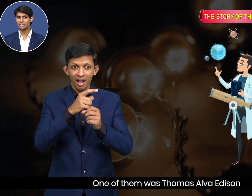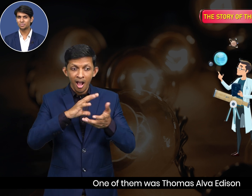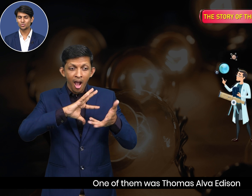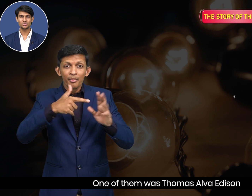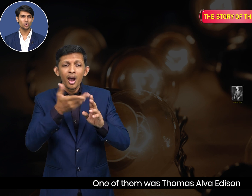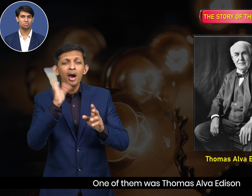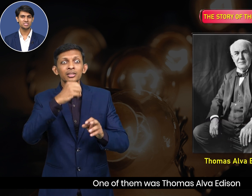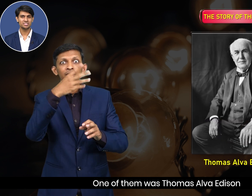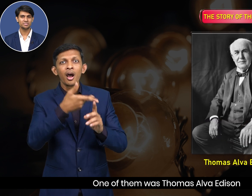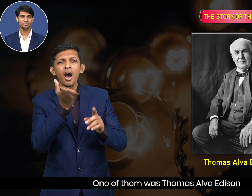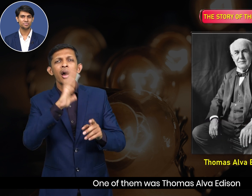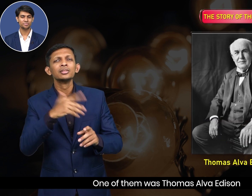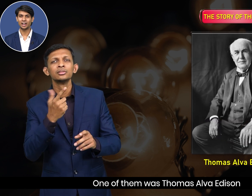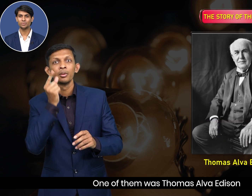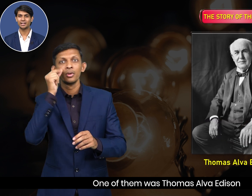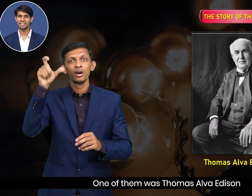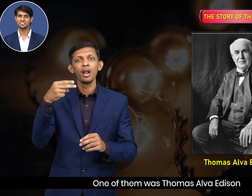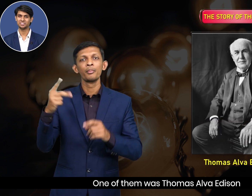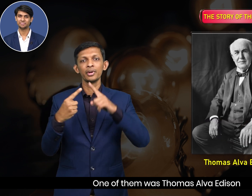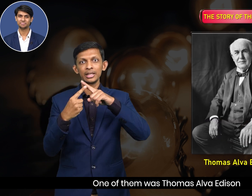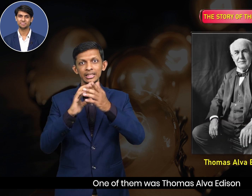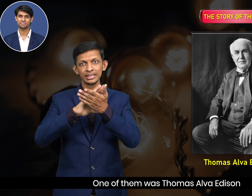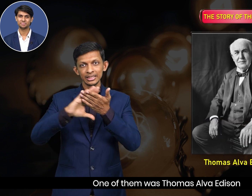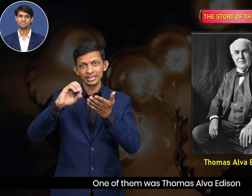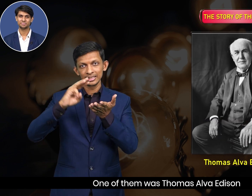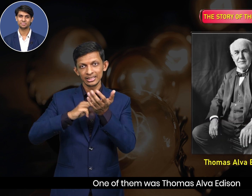One of them was Thomas Alva Edison.